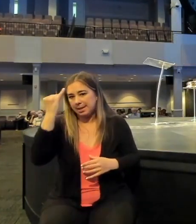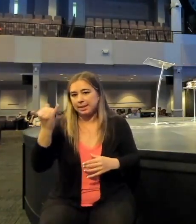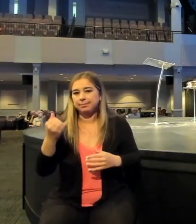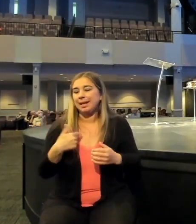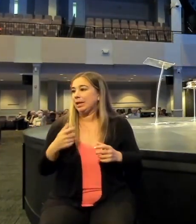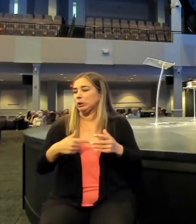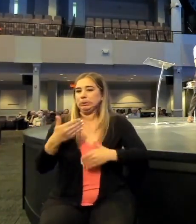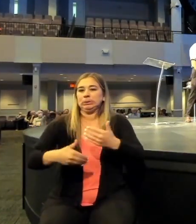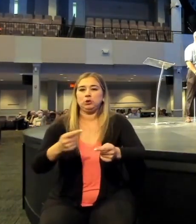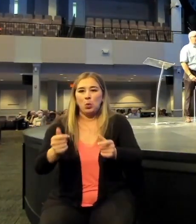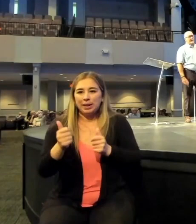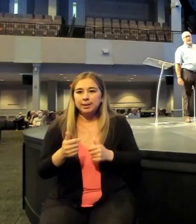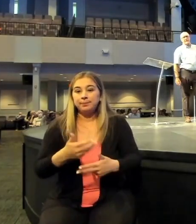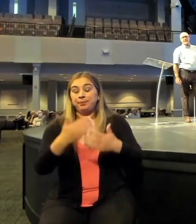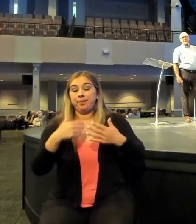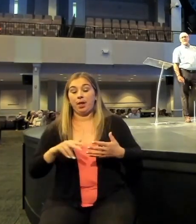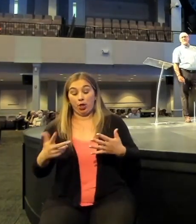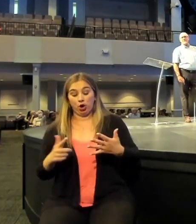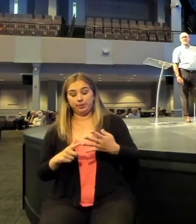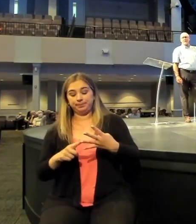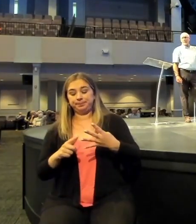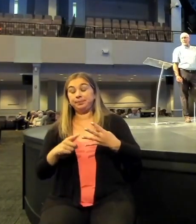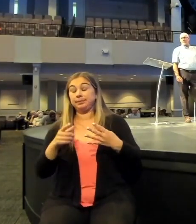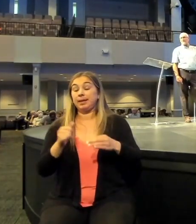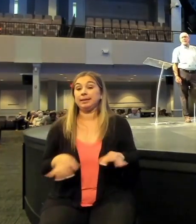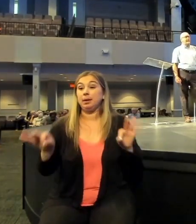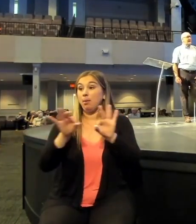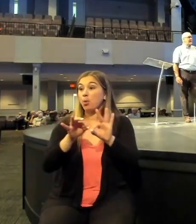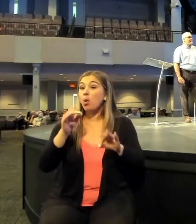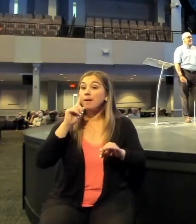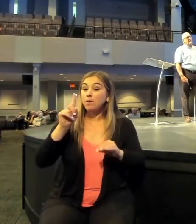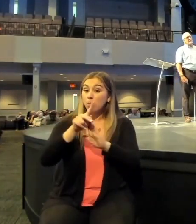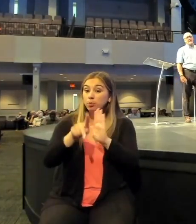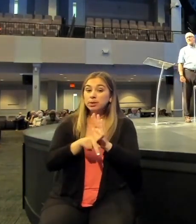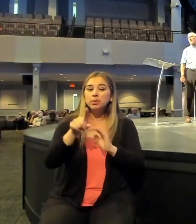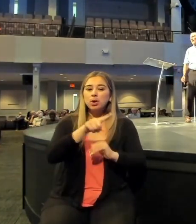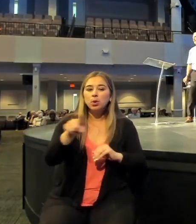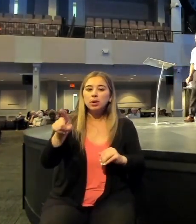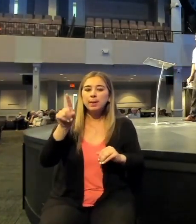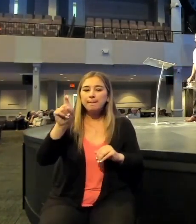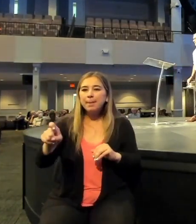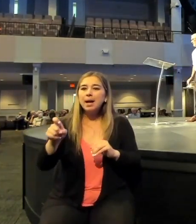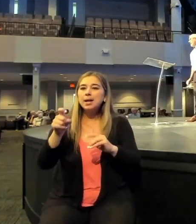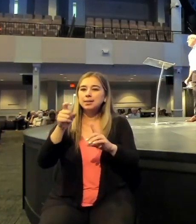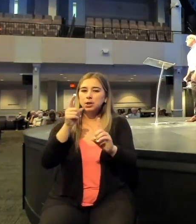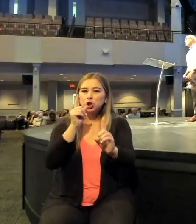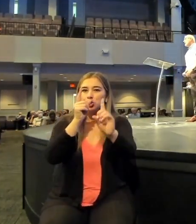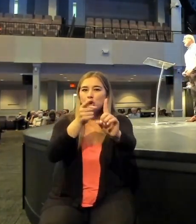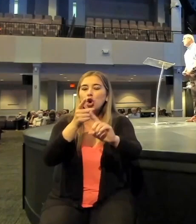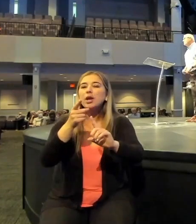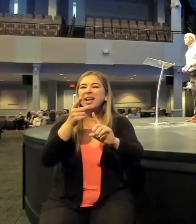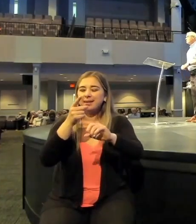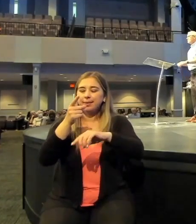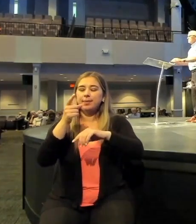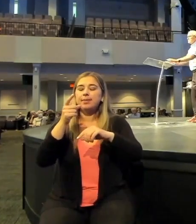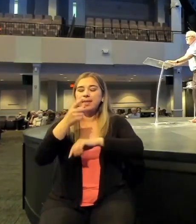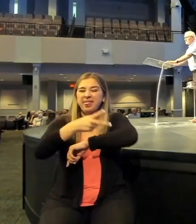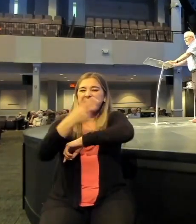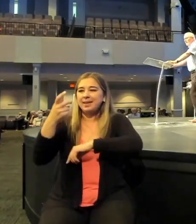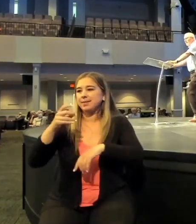move on quickly here. The third thing that's necessary, big principle today, is you have to target the thieves of time.